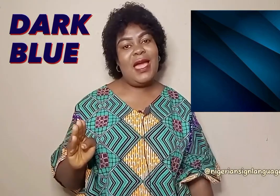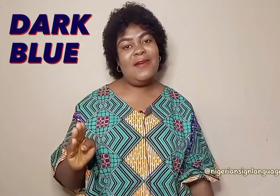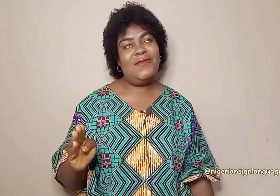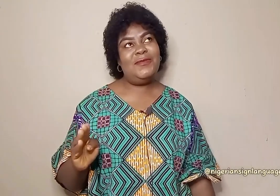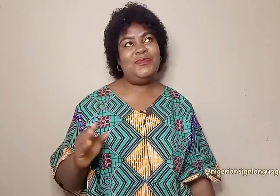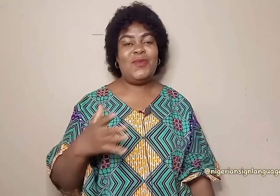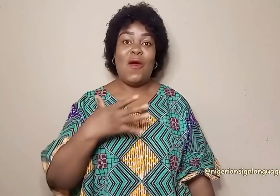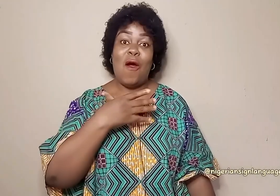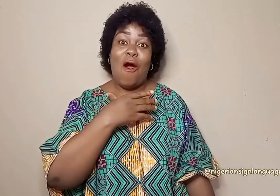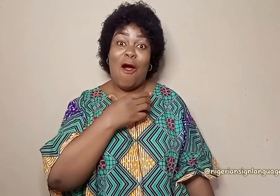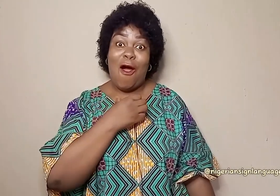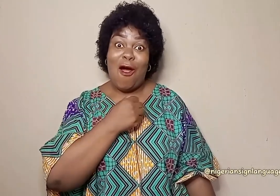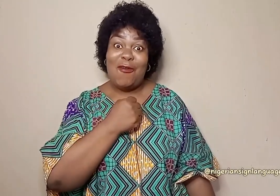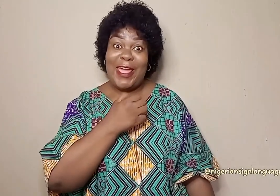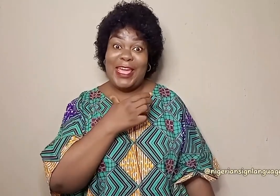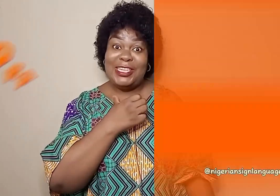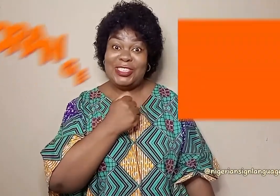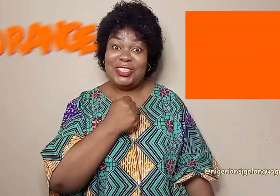have orange,